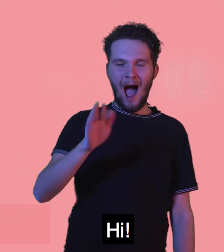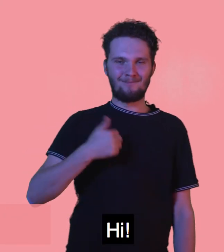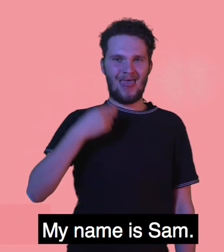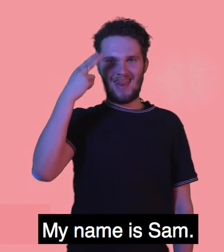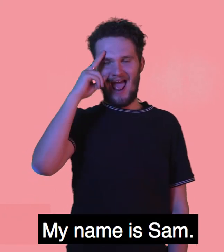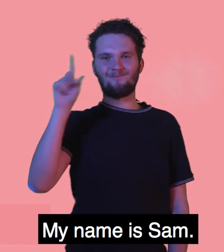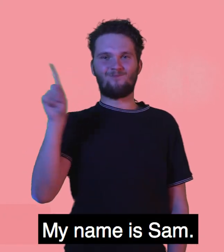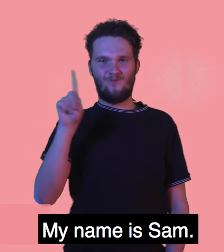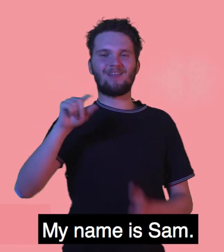Hi, my name is Sam.